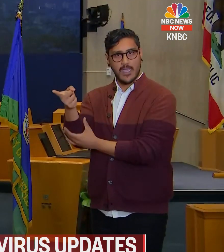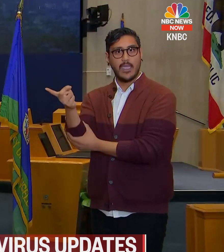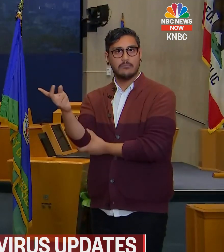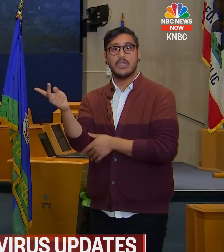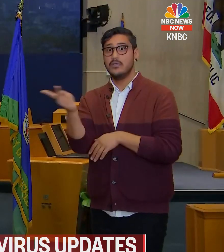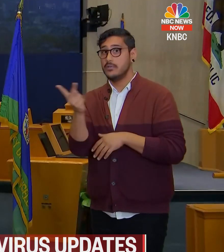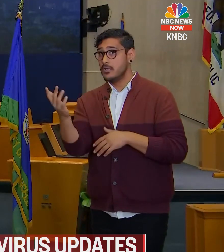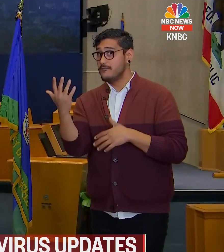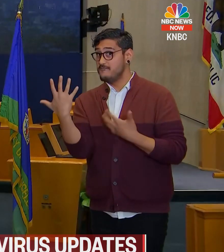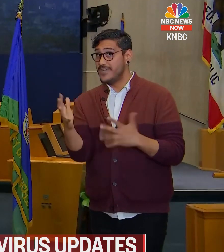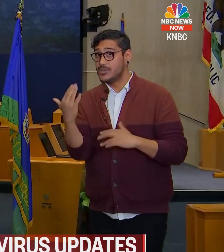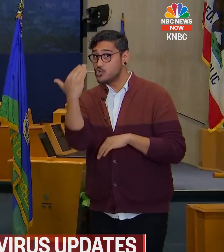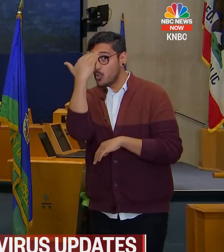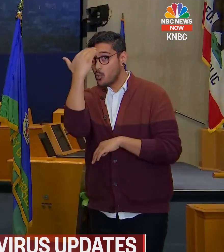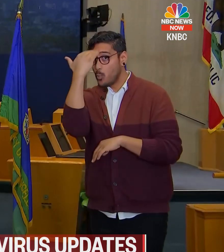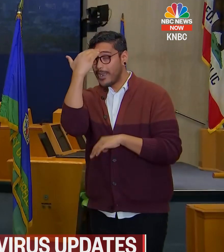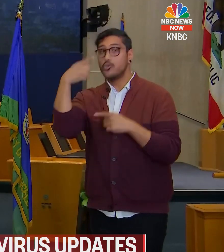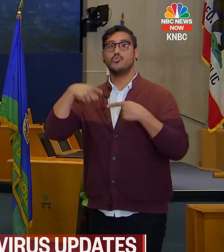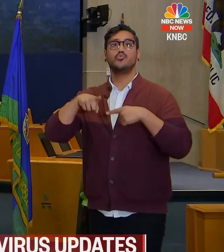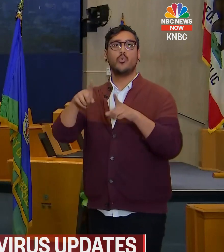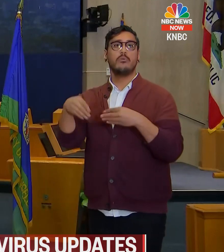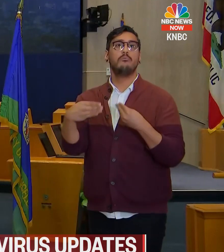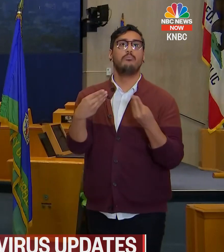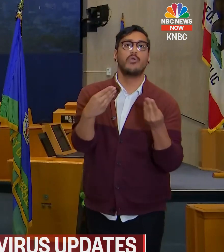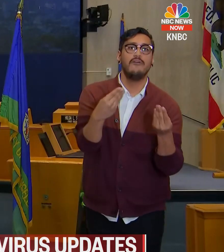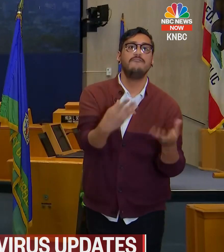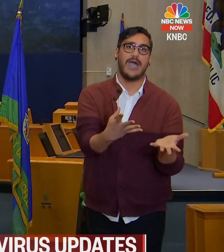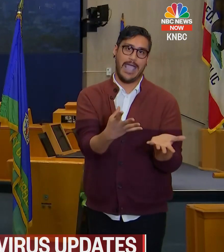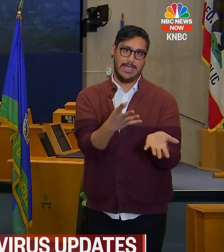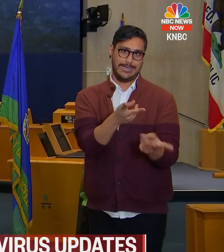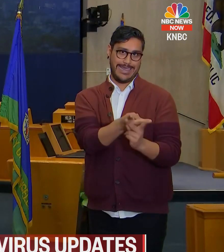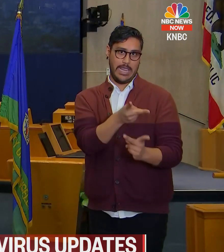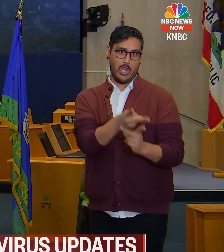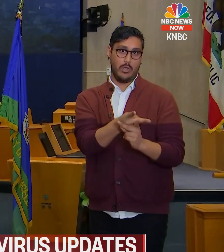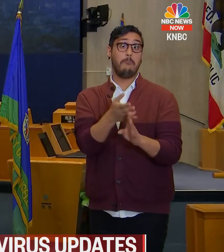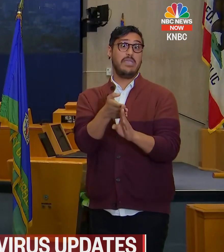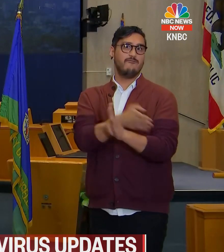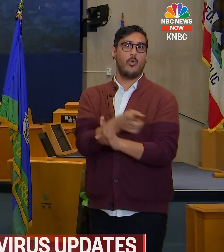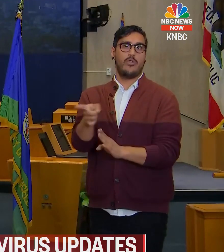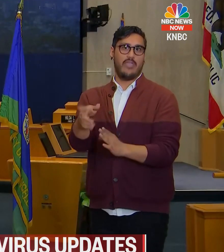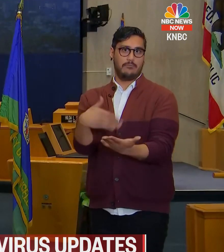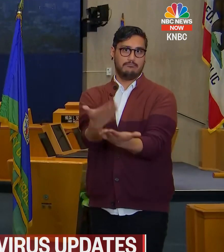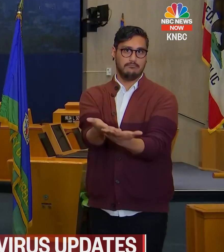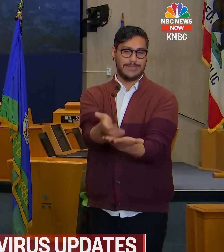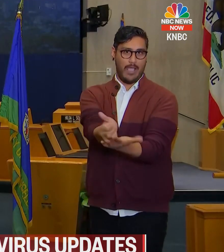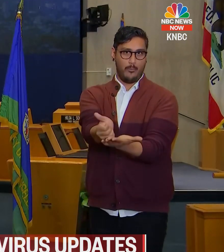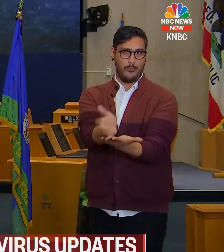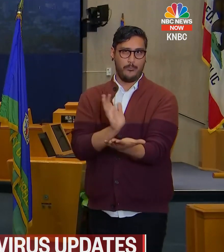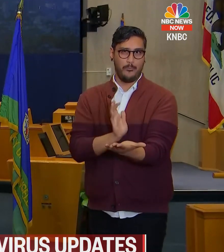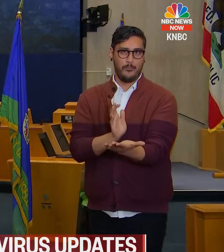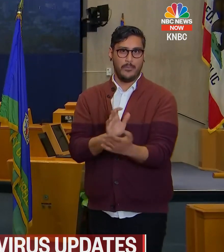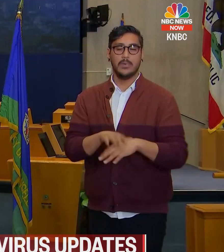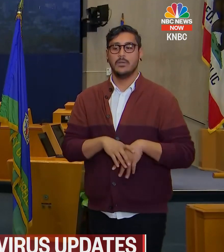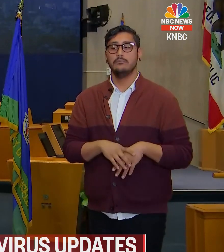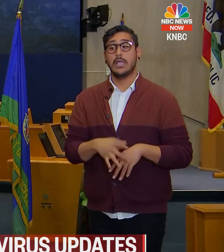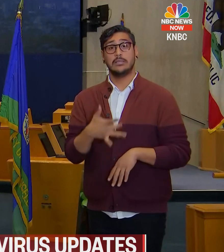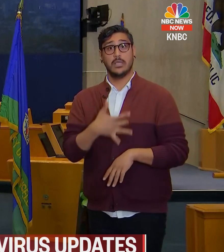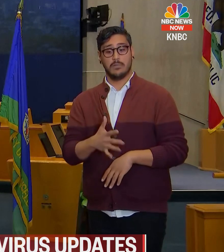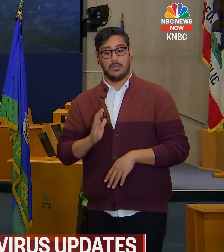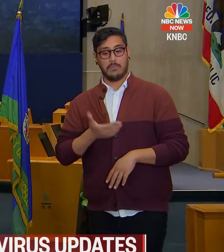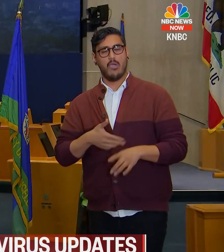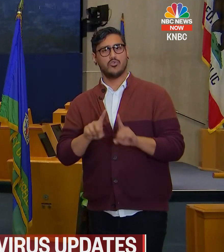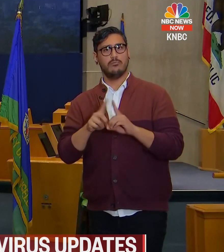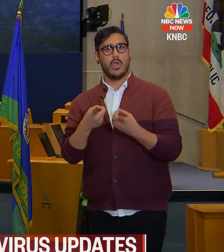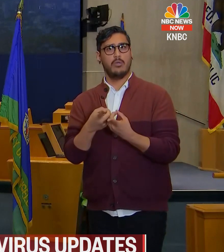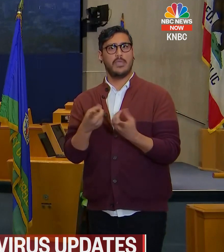while providing care in advance of arriving on scene. Typically, our department